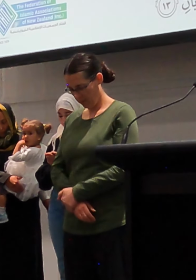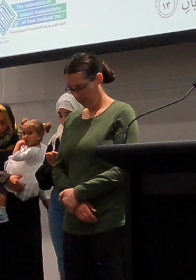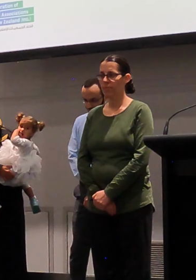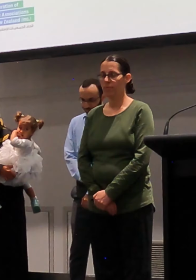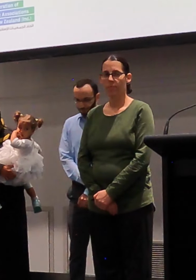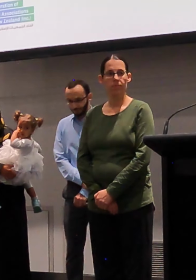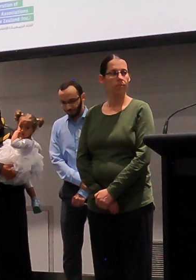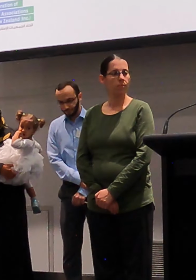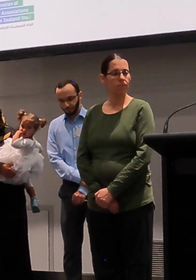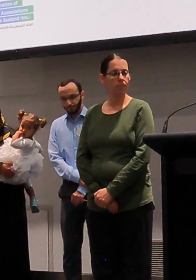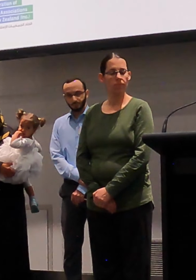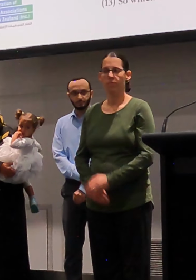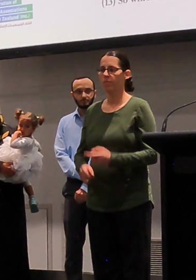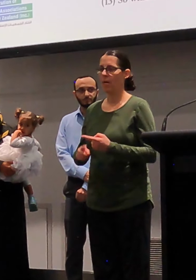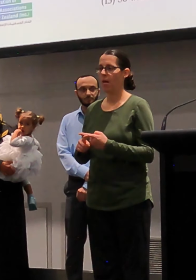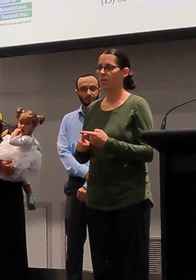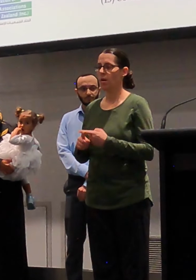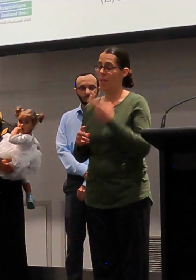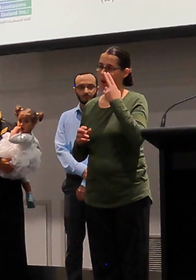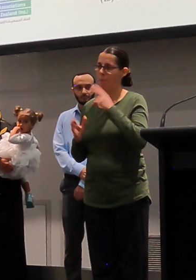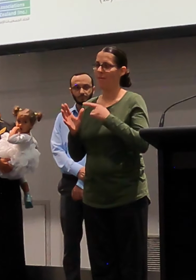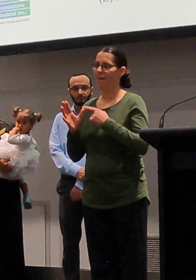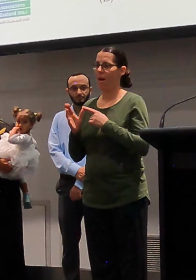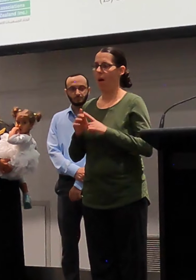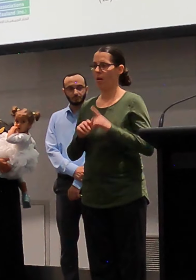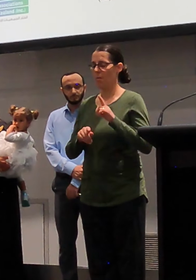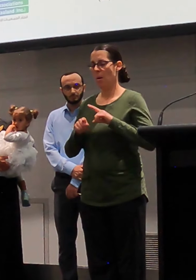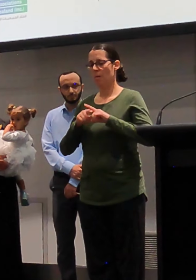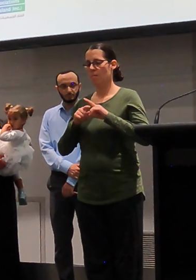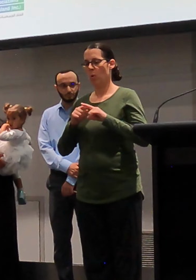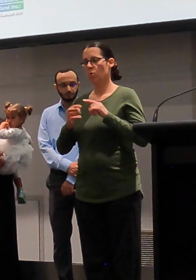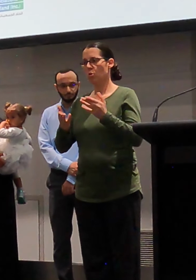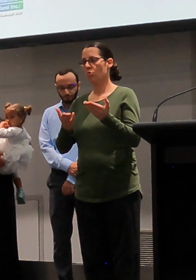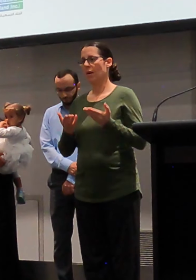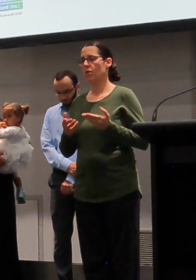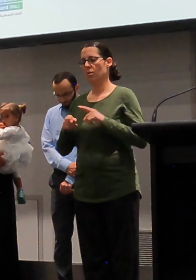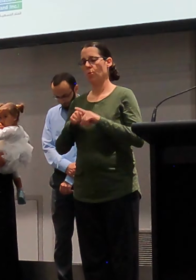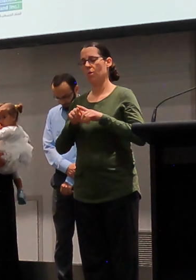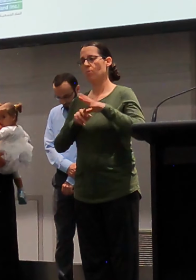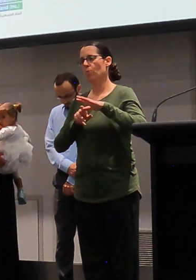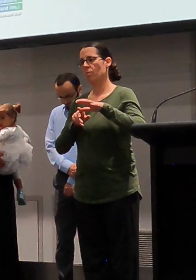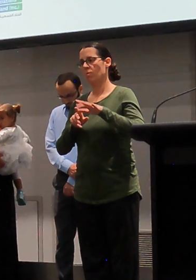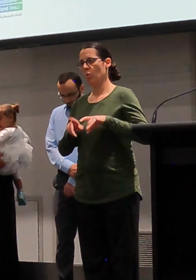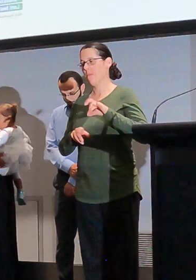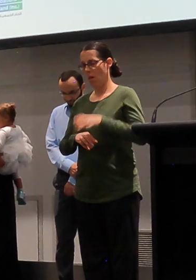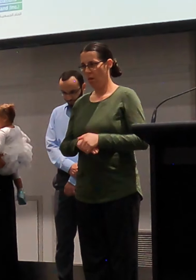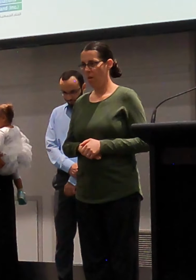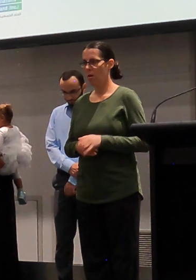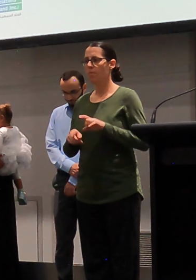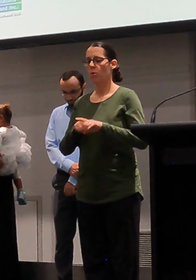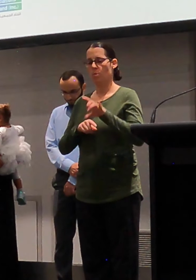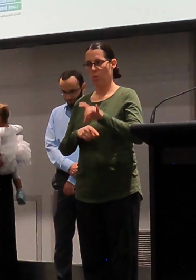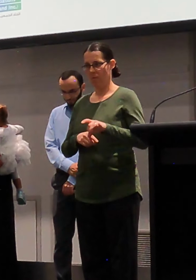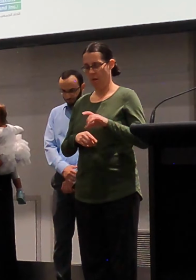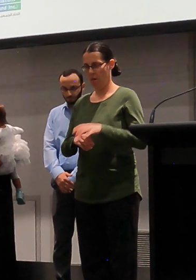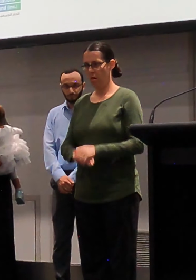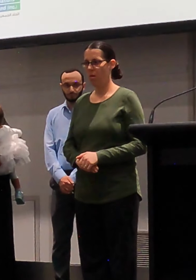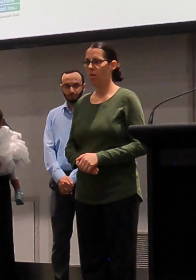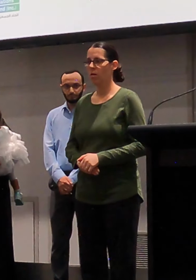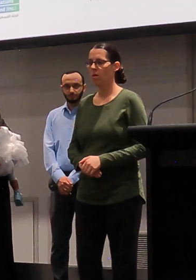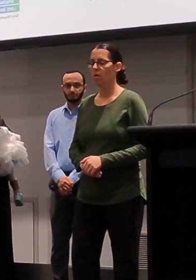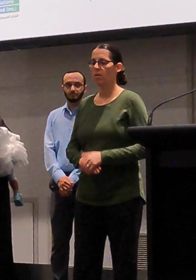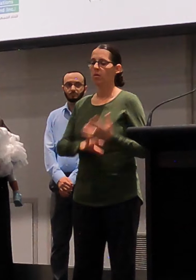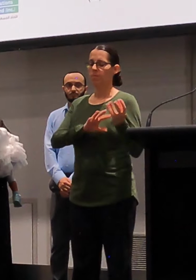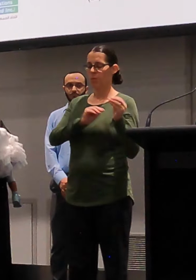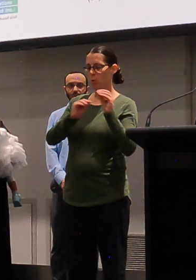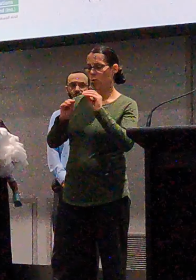bihusban. In the name of Allah, the Most Gracious, the Most Merciful. The Most Merciful taught the